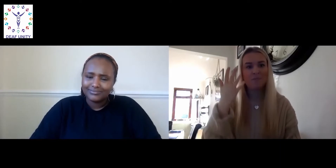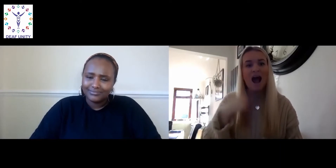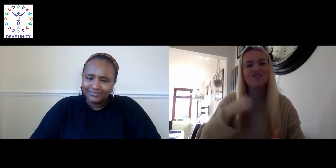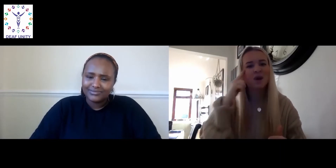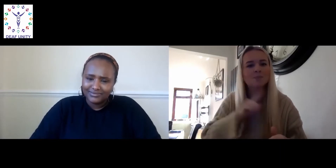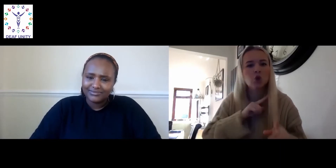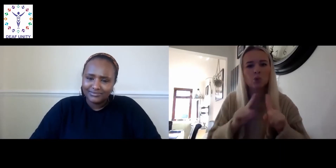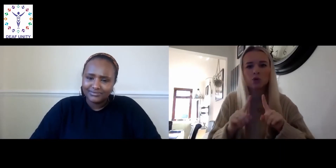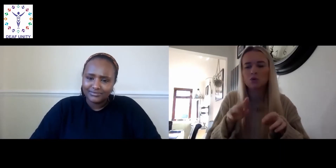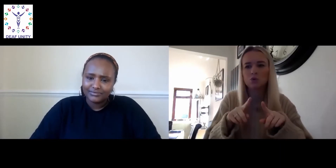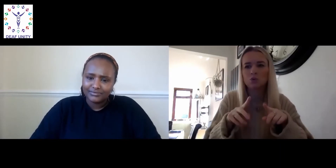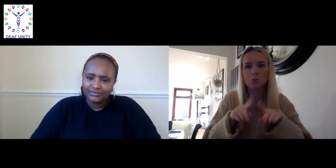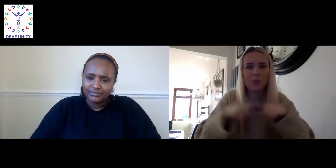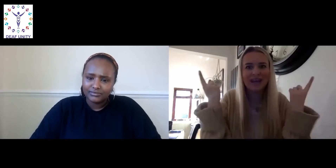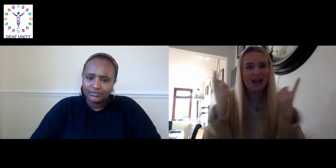They've just become so popular.